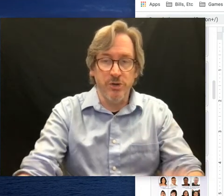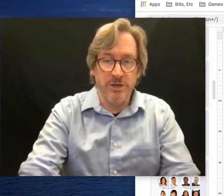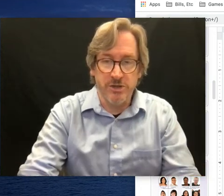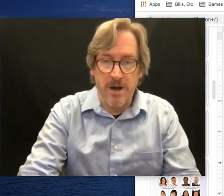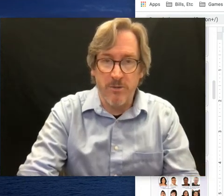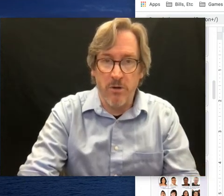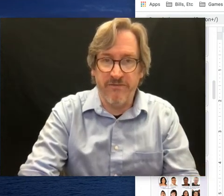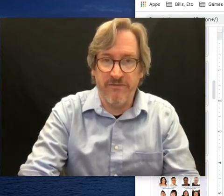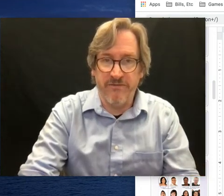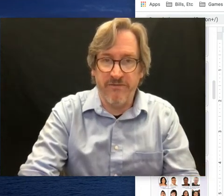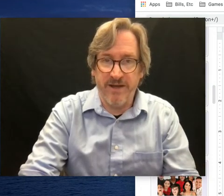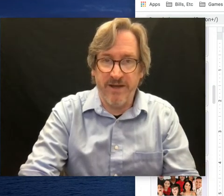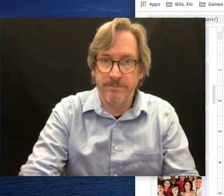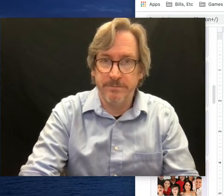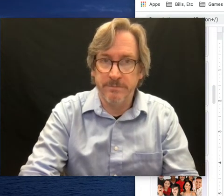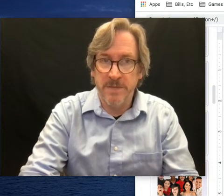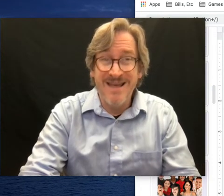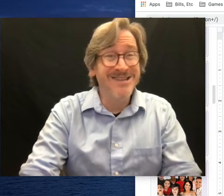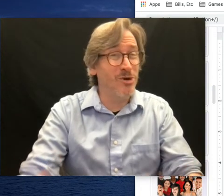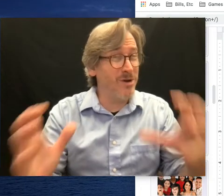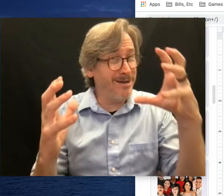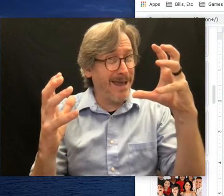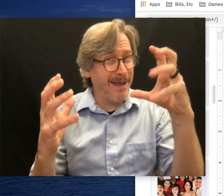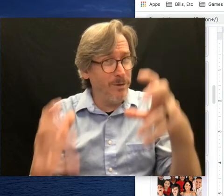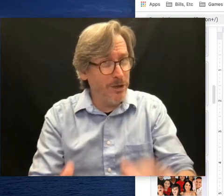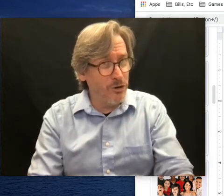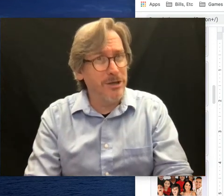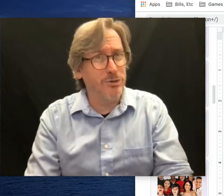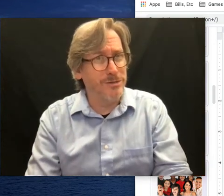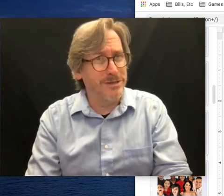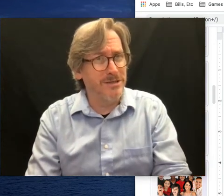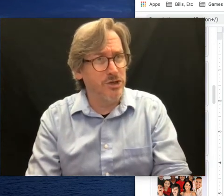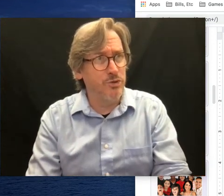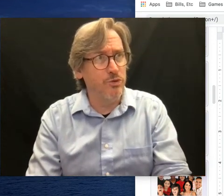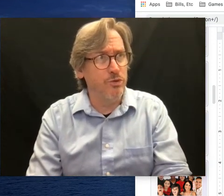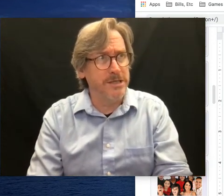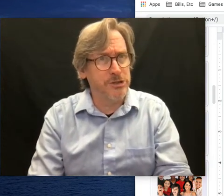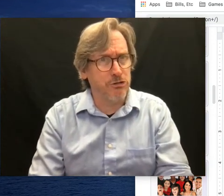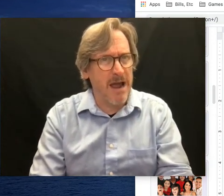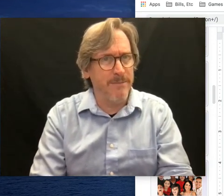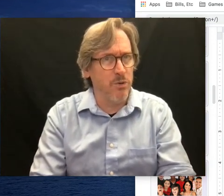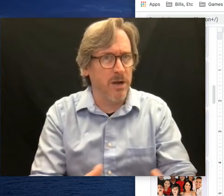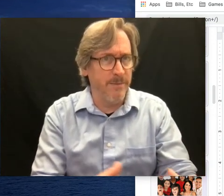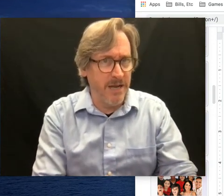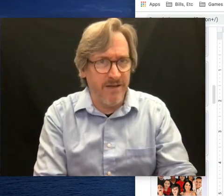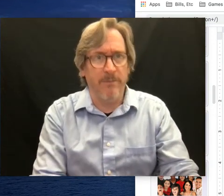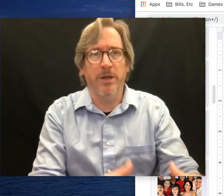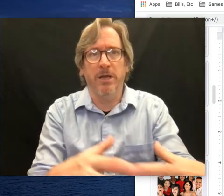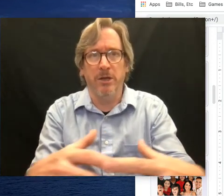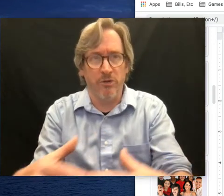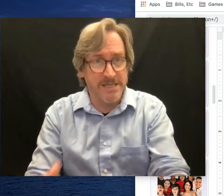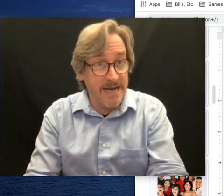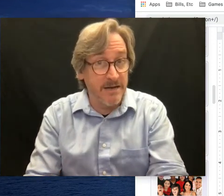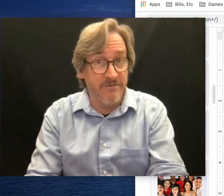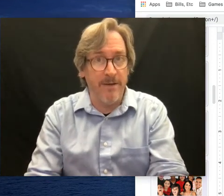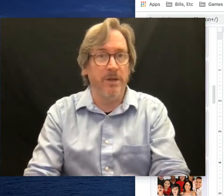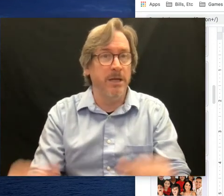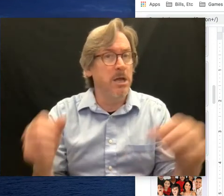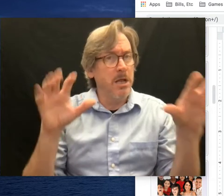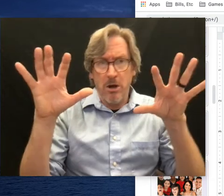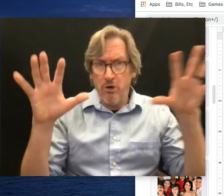So you can describe your family. So it would be good to describe your immediate family, your